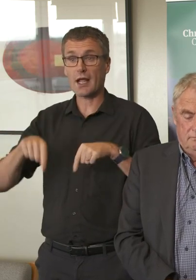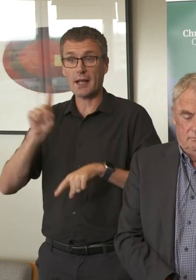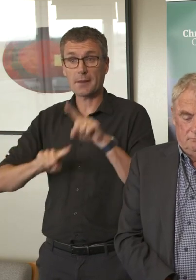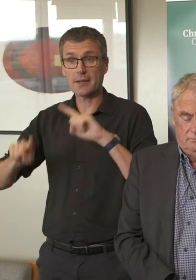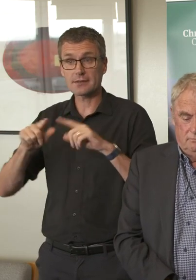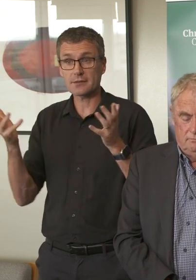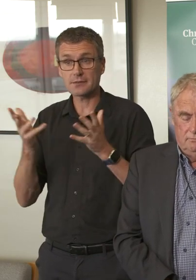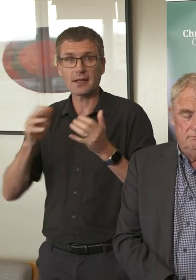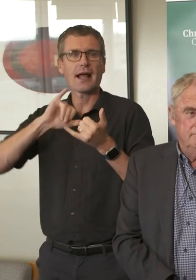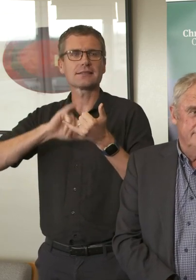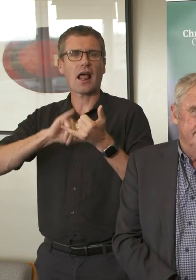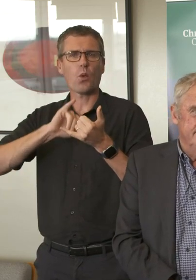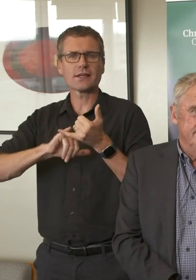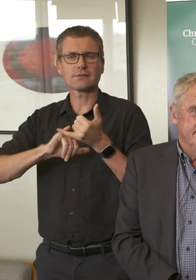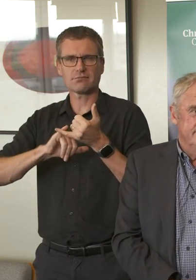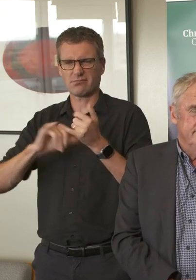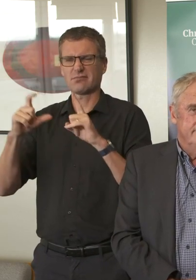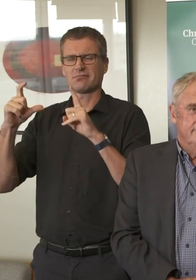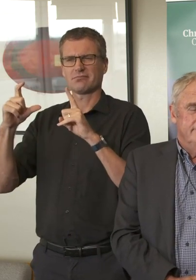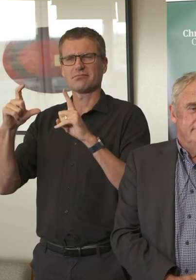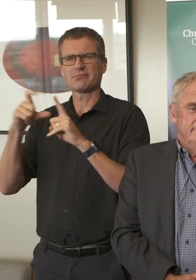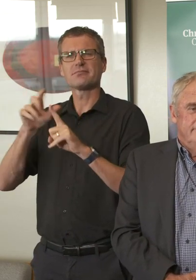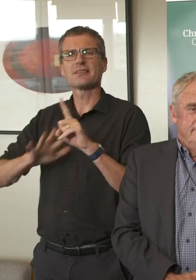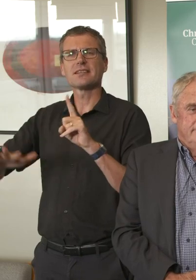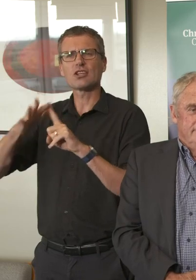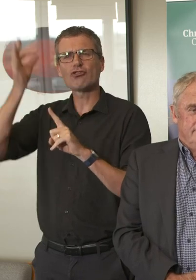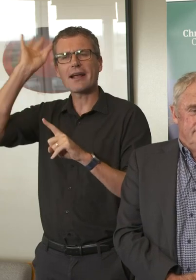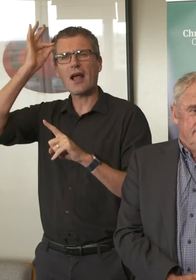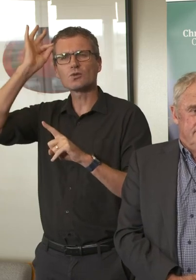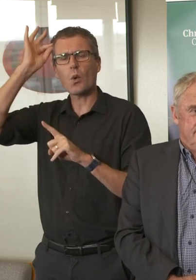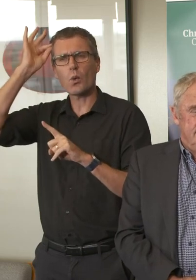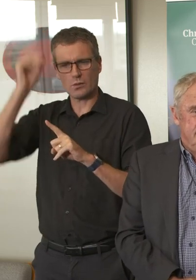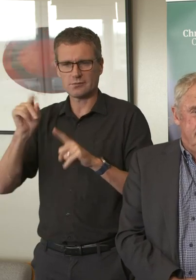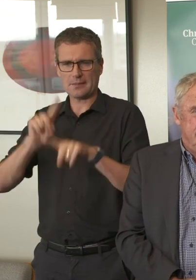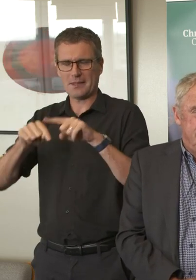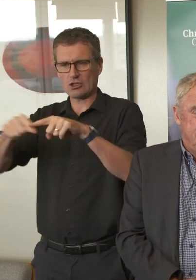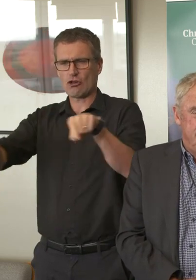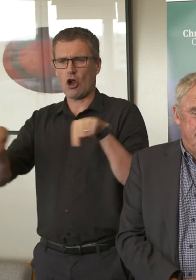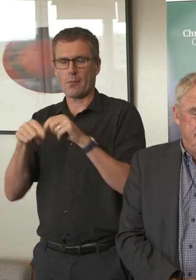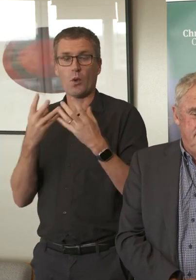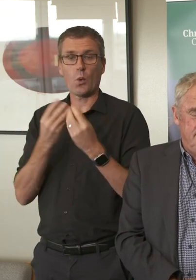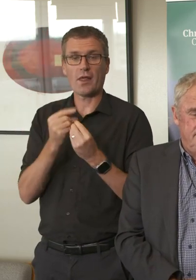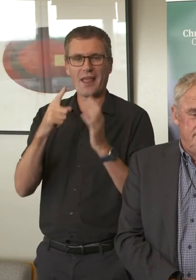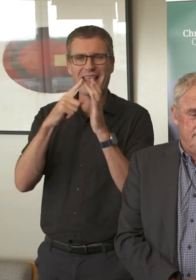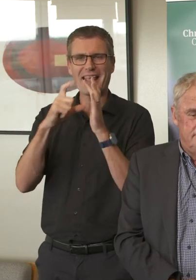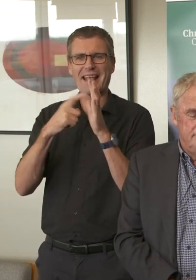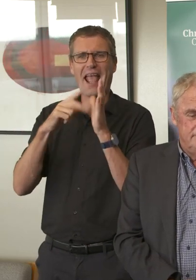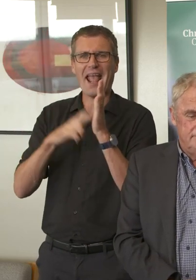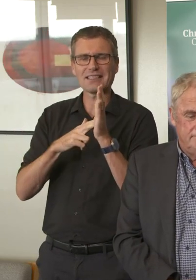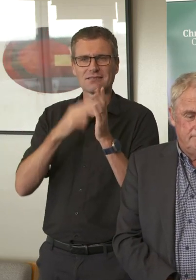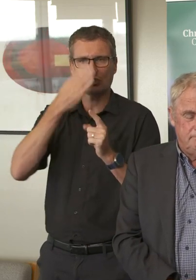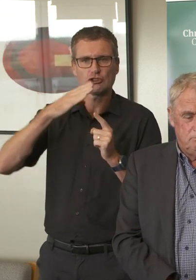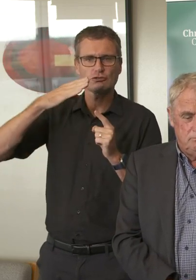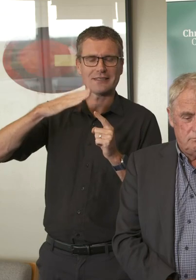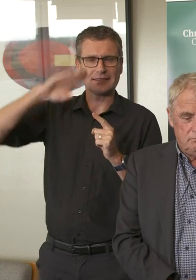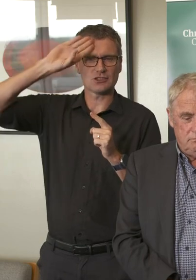the Selwyn District Chambers with ECAN, with the chairman of ECAN, and also members of the mana whenua